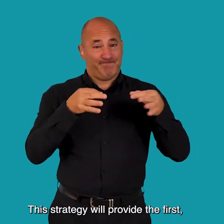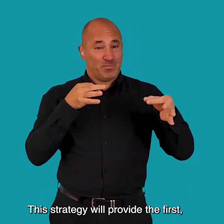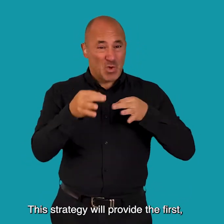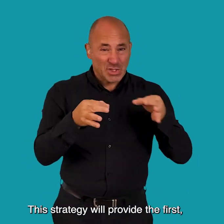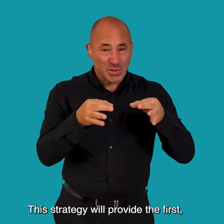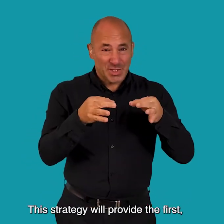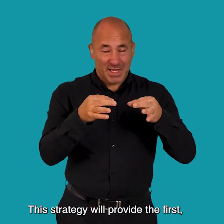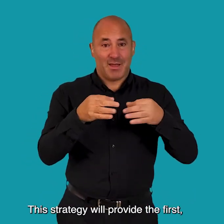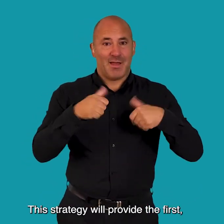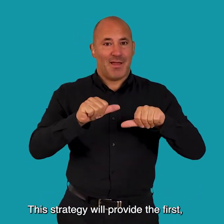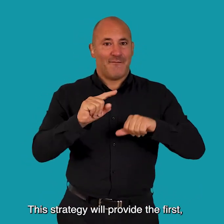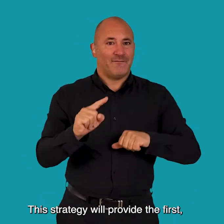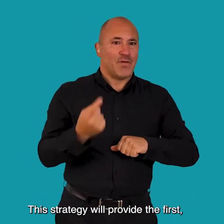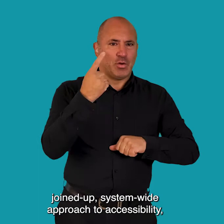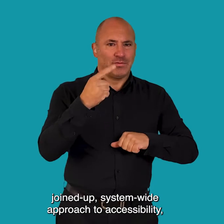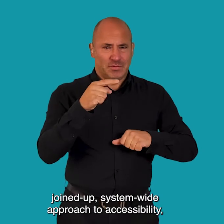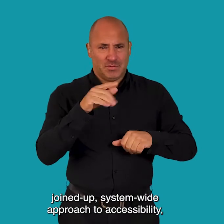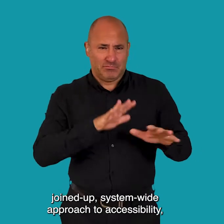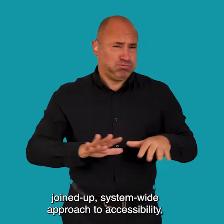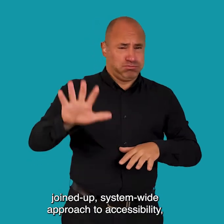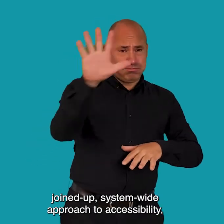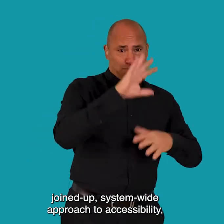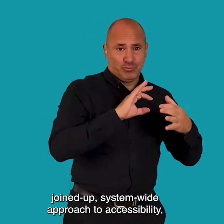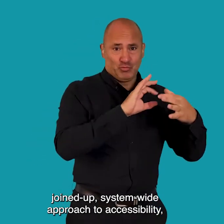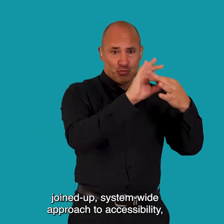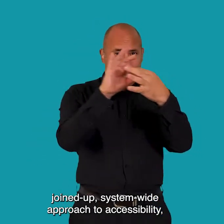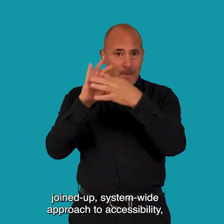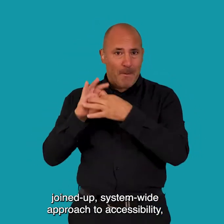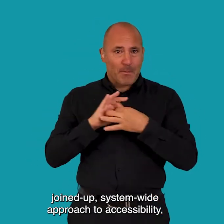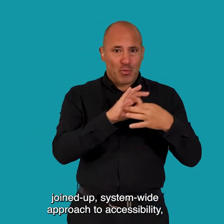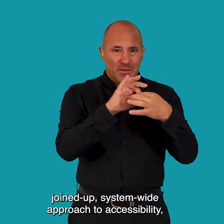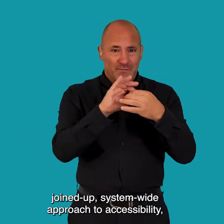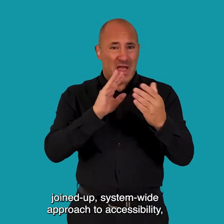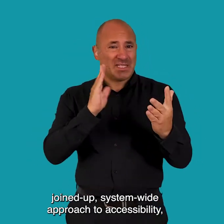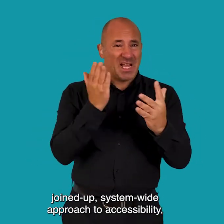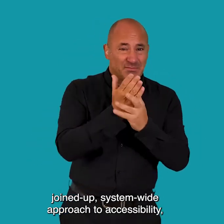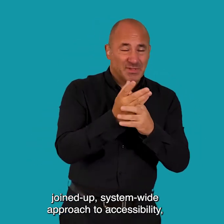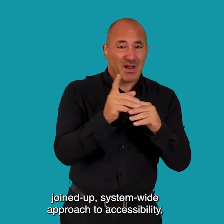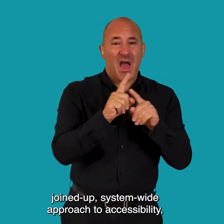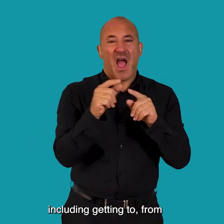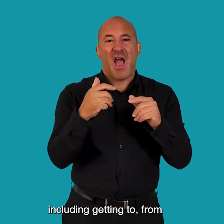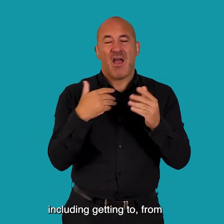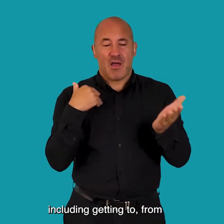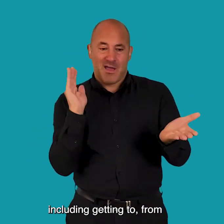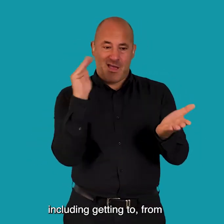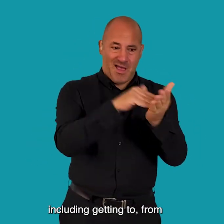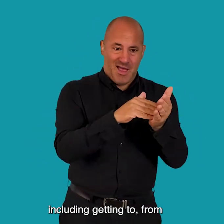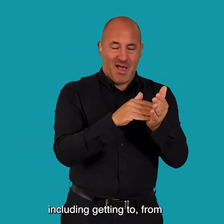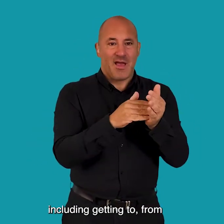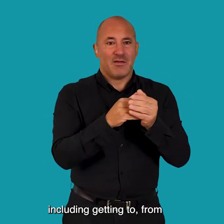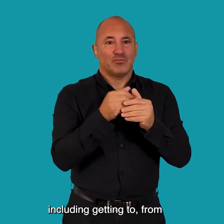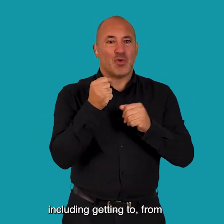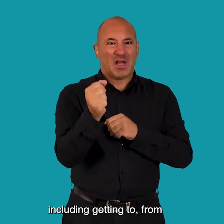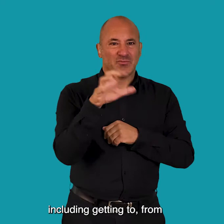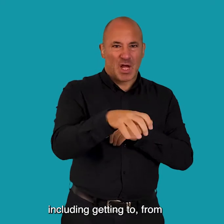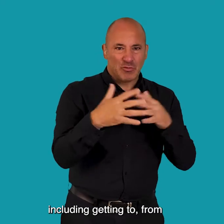strategy will provide the first joined-up system-wide approach to accessibility, including getting to, from and